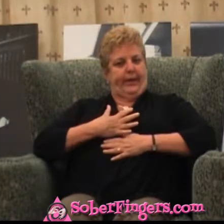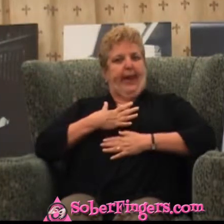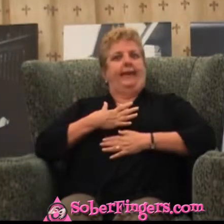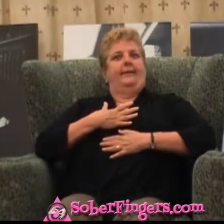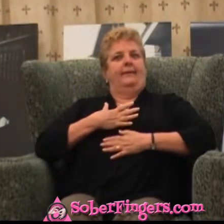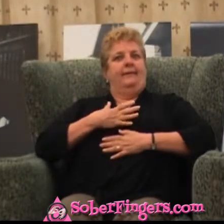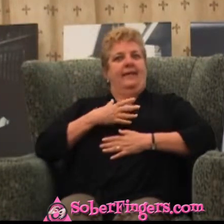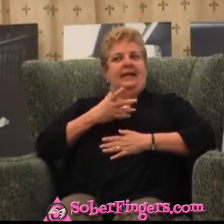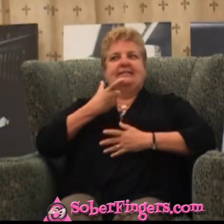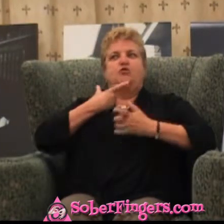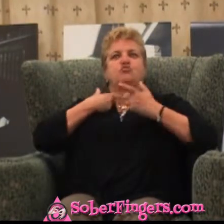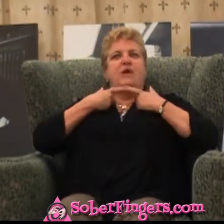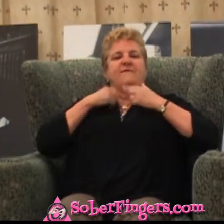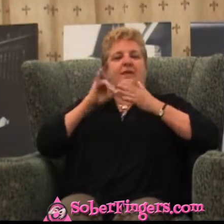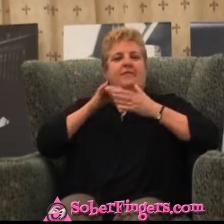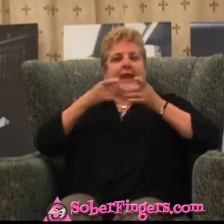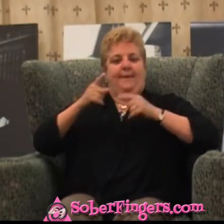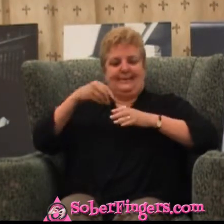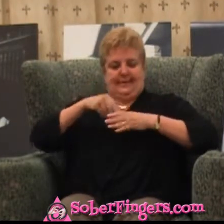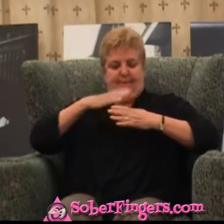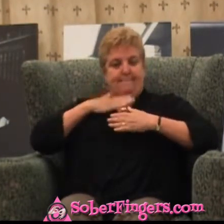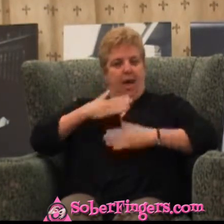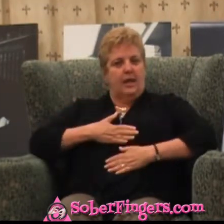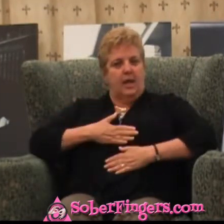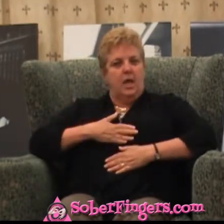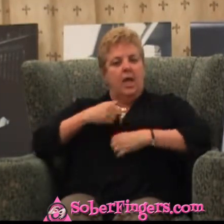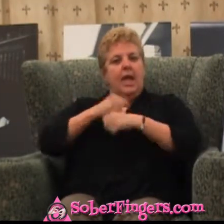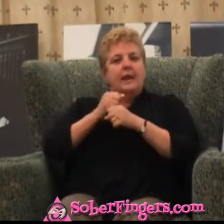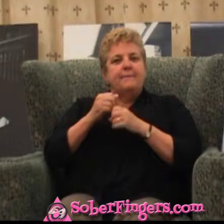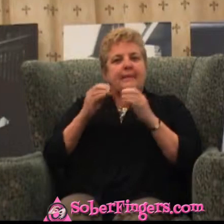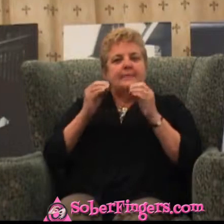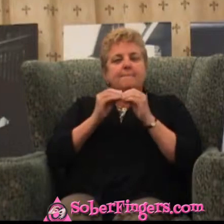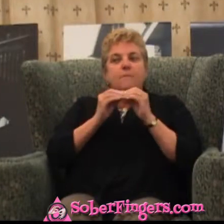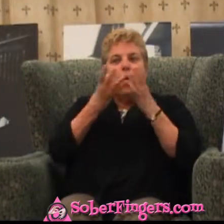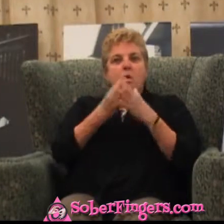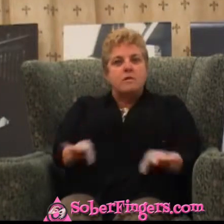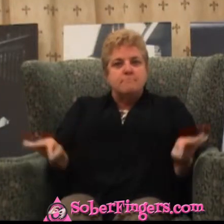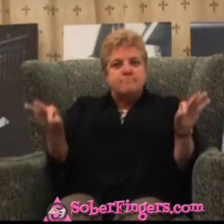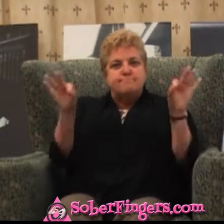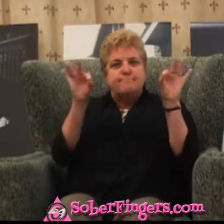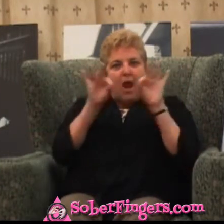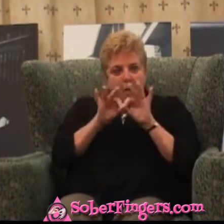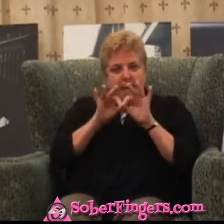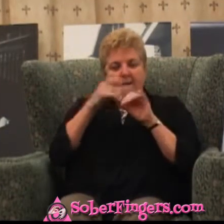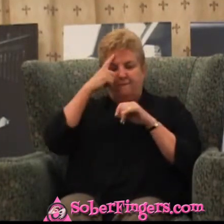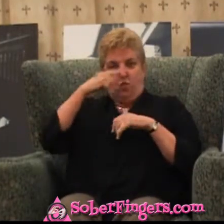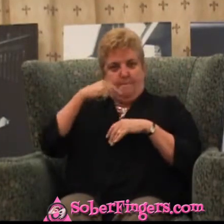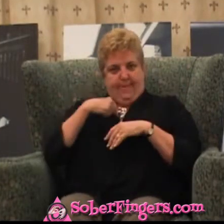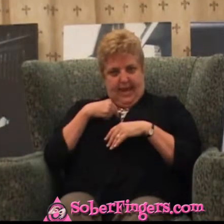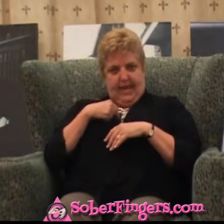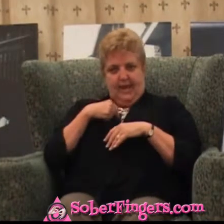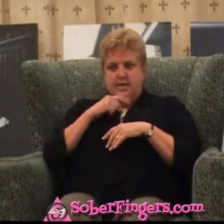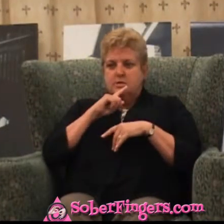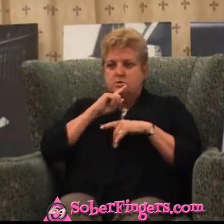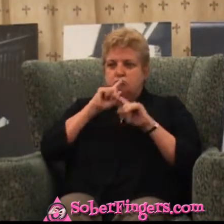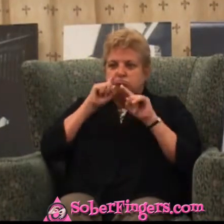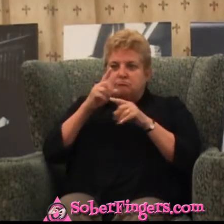place in my body that makes it more paramount, more important to me to get the next one